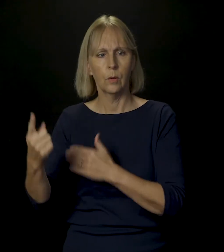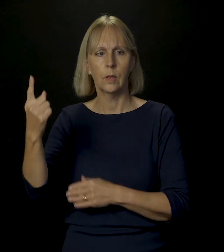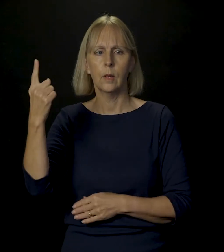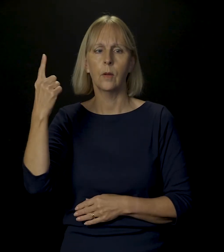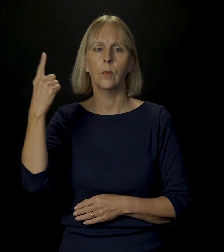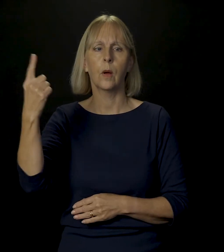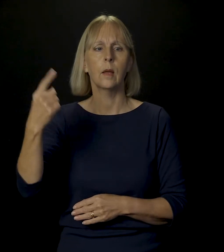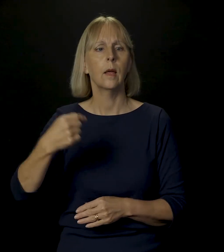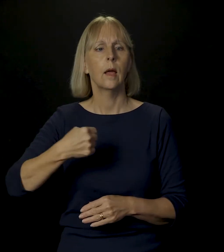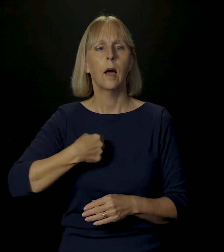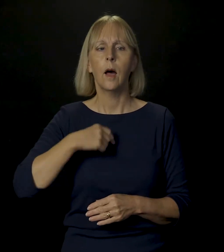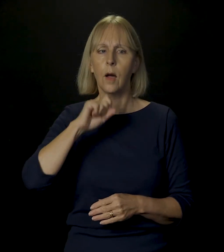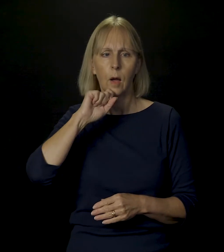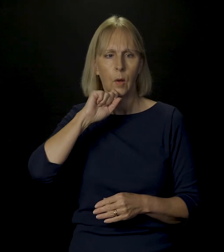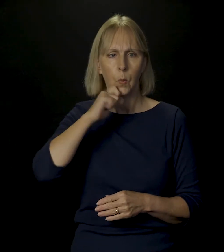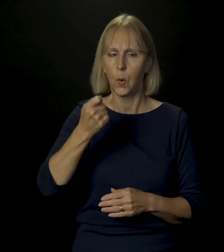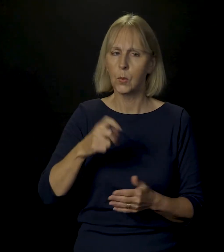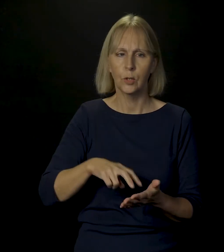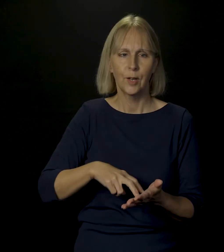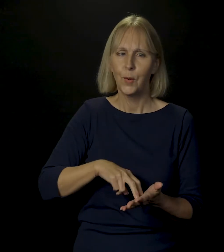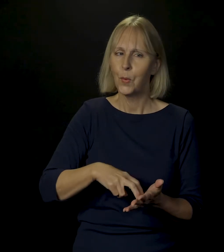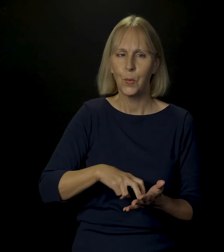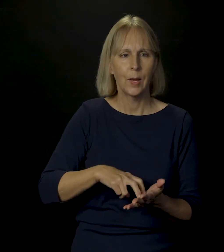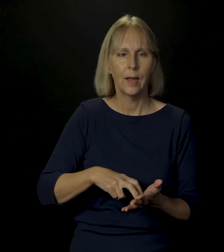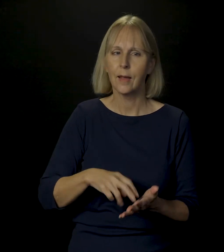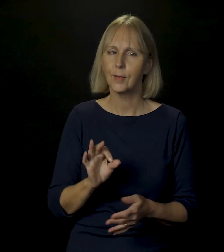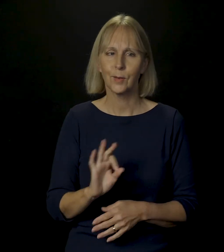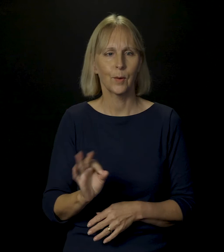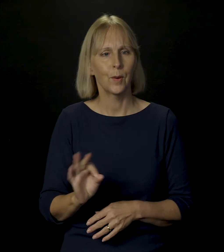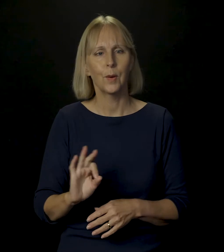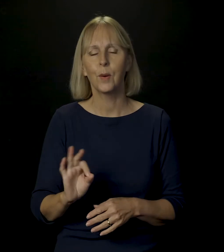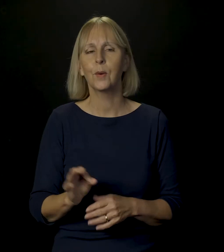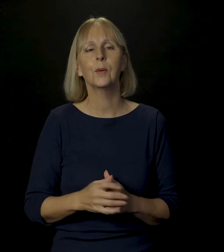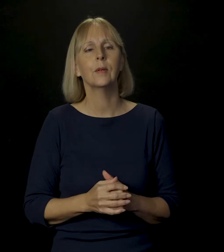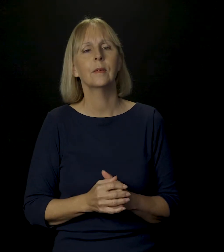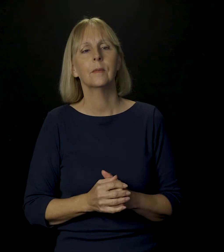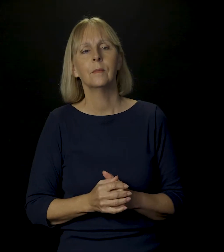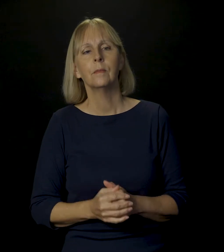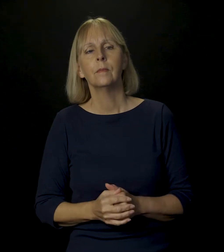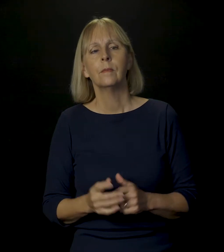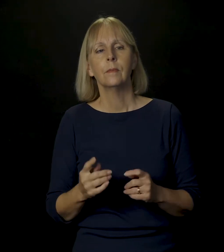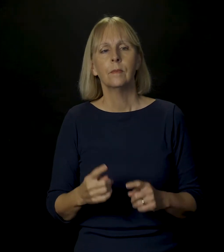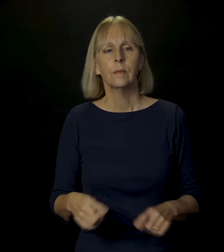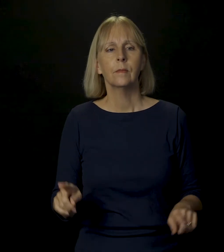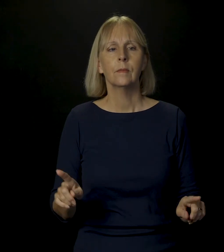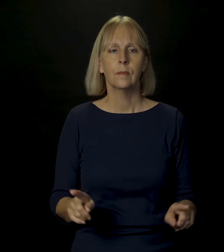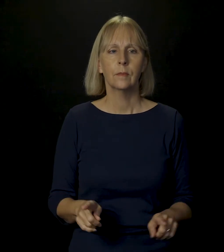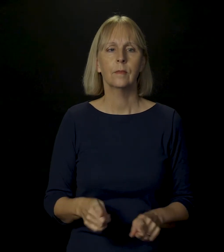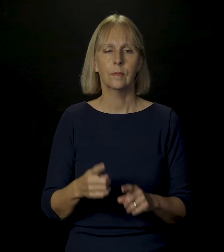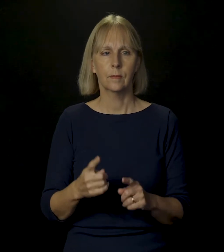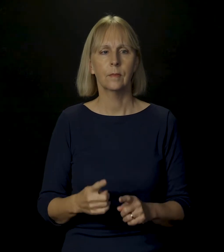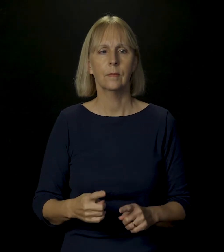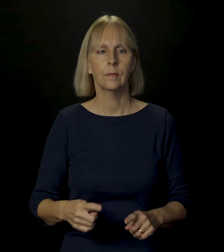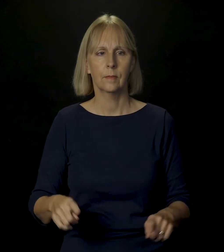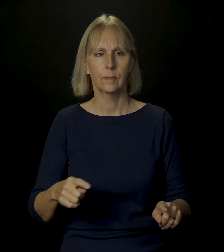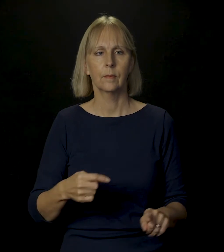In You Alone And I Will Not Be